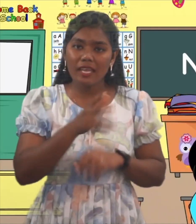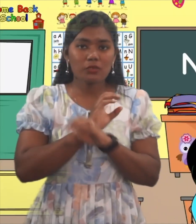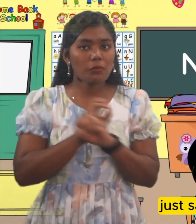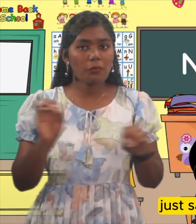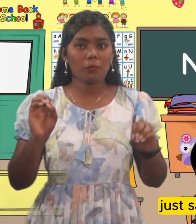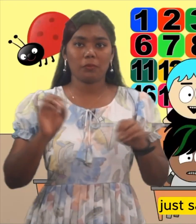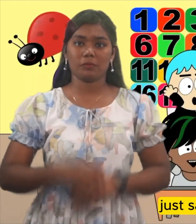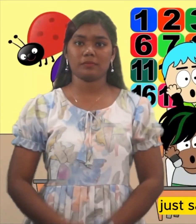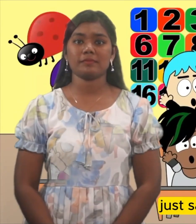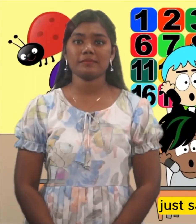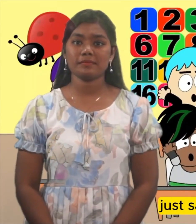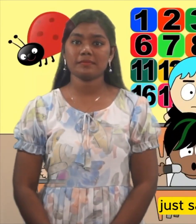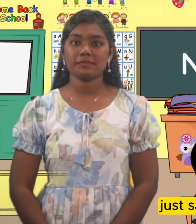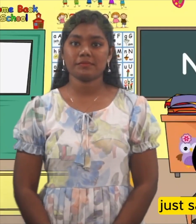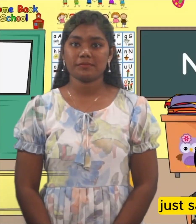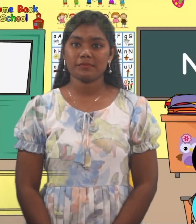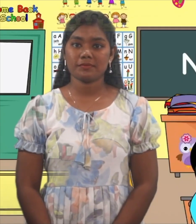Just say no.